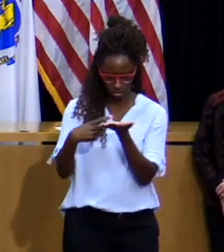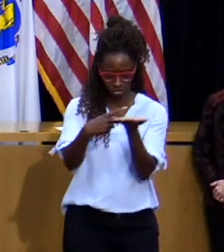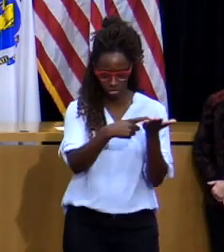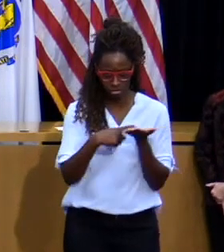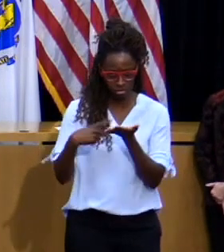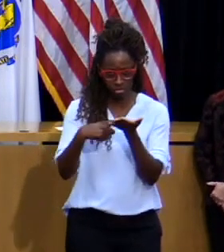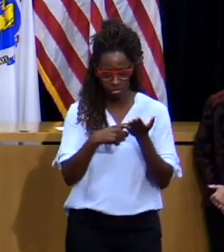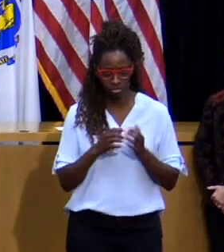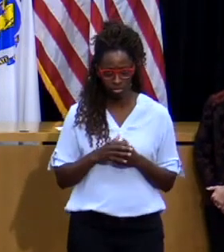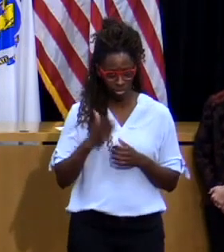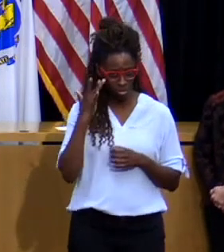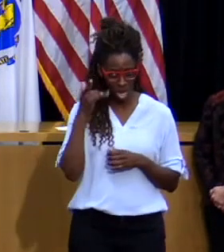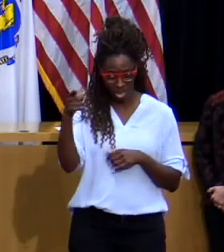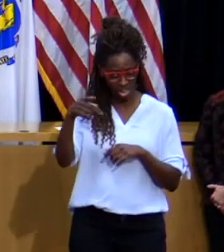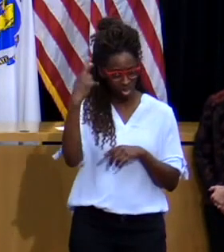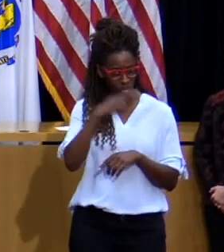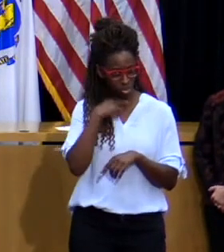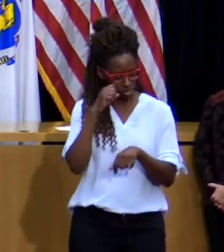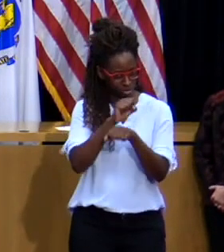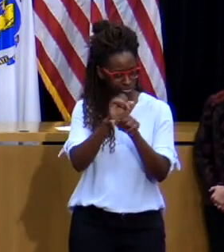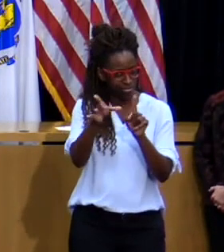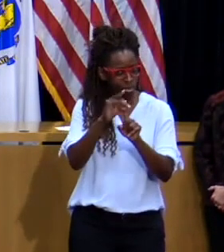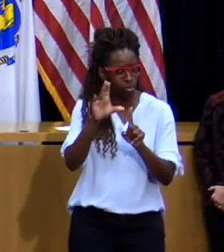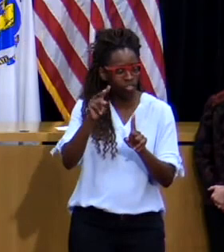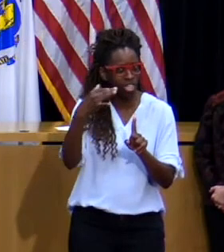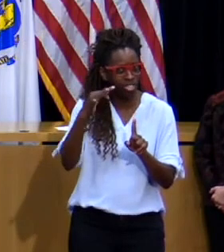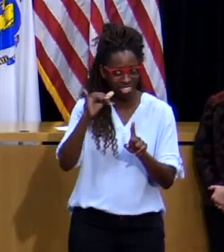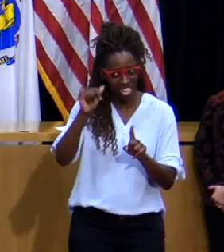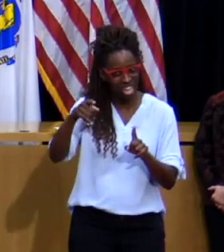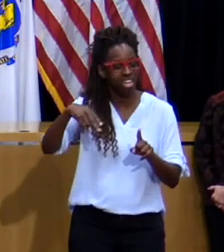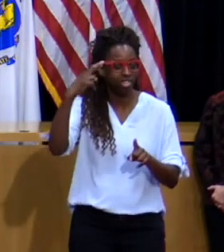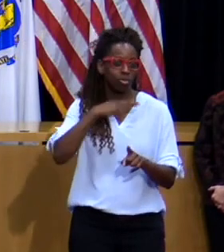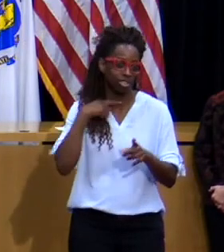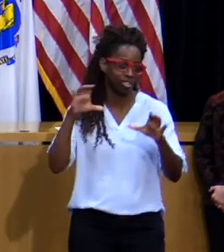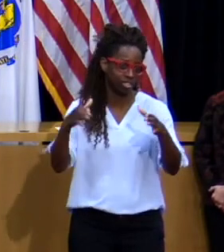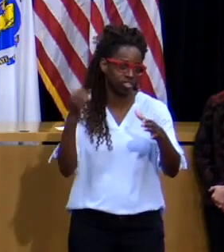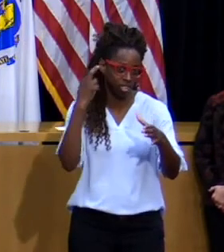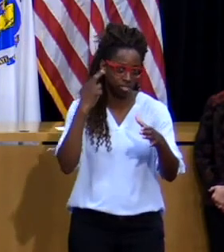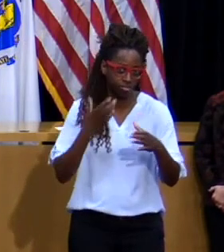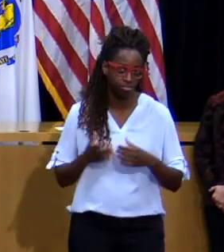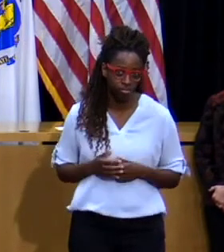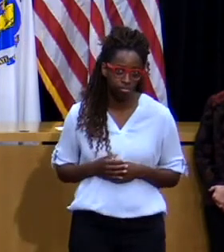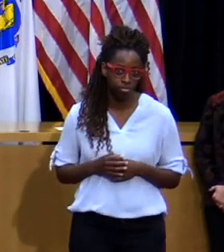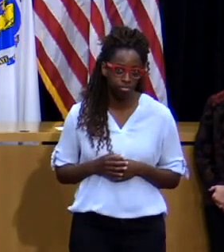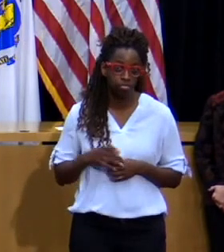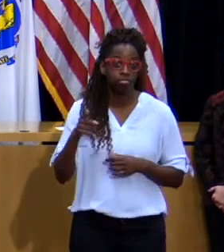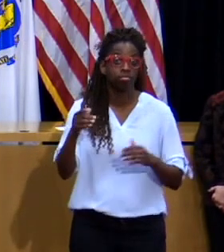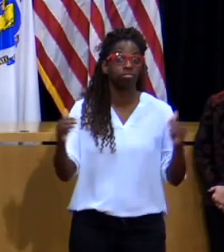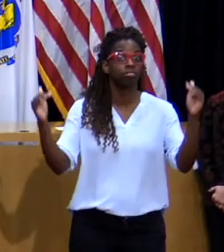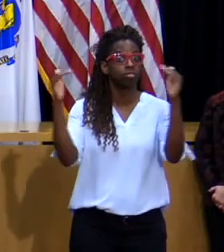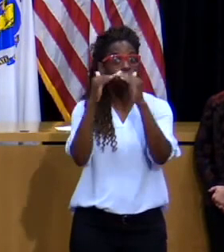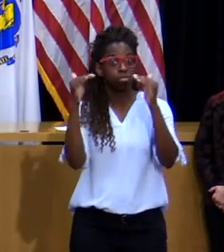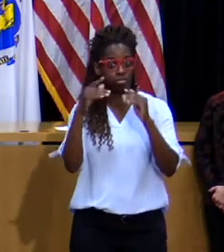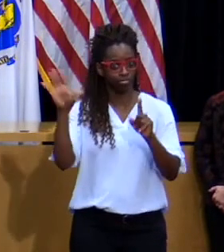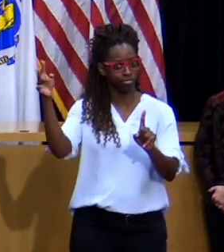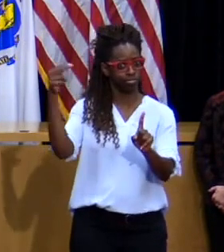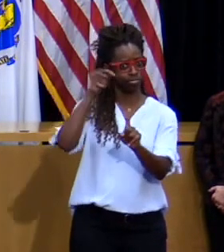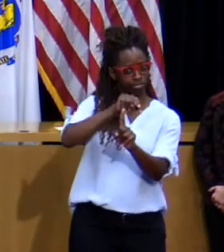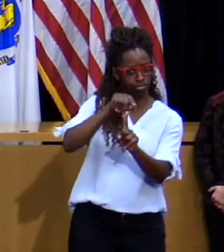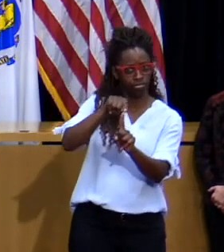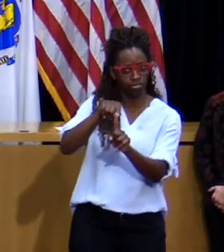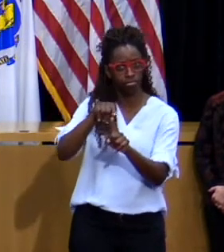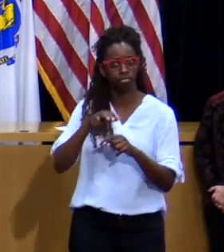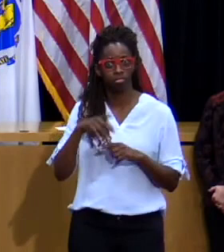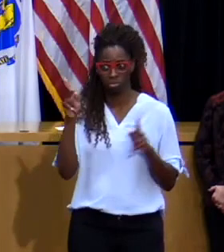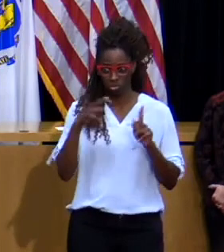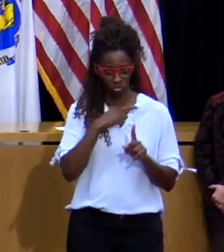COVID and becoming ill at the same time. And again, from an equity perspective, where people are together and at risk in the same situation, we felt it